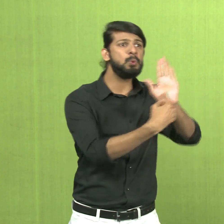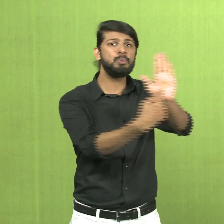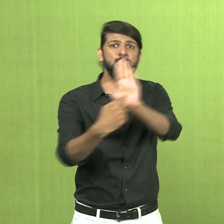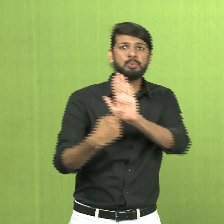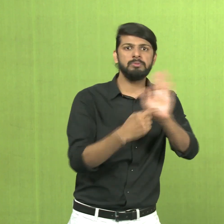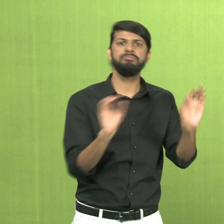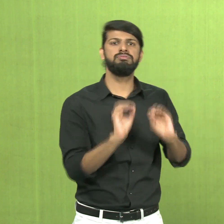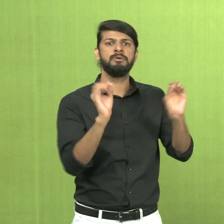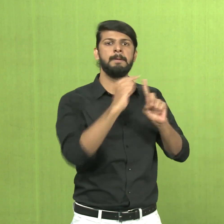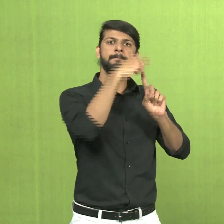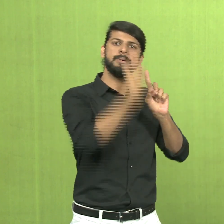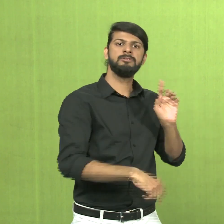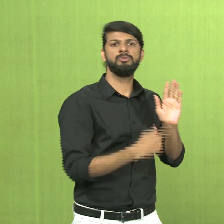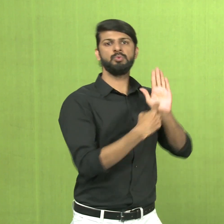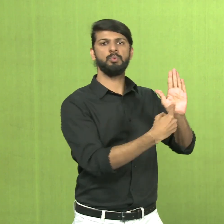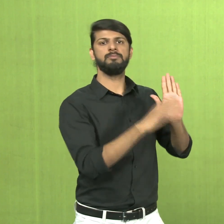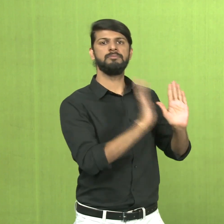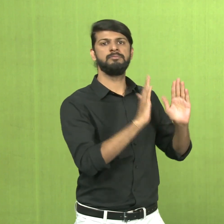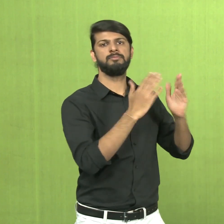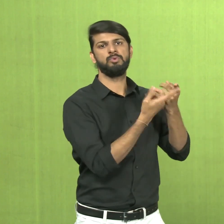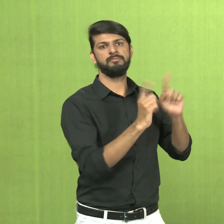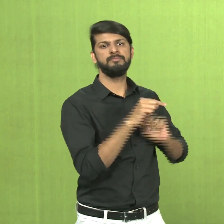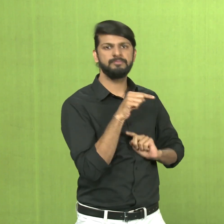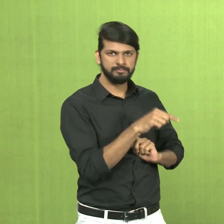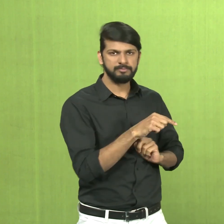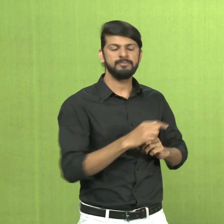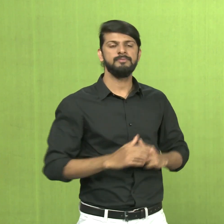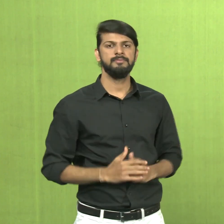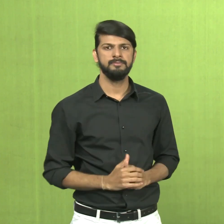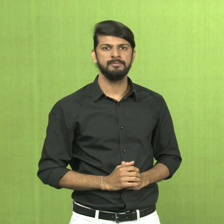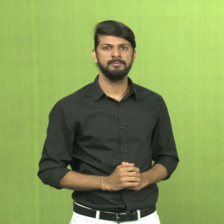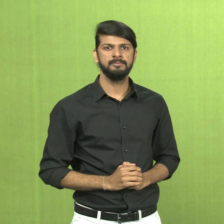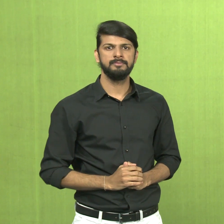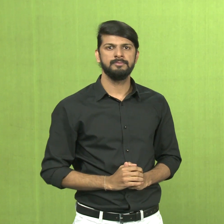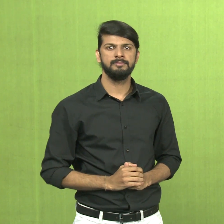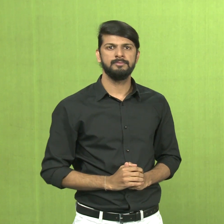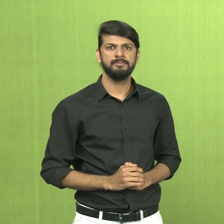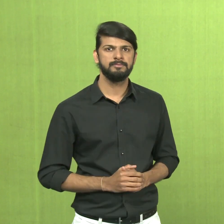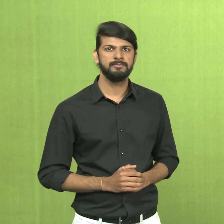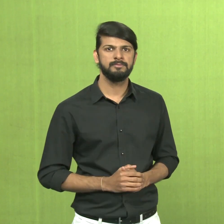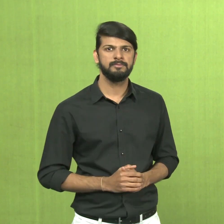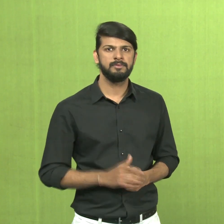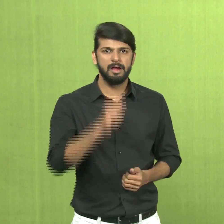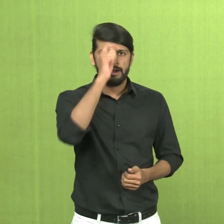has been put at home, not in an exhibition or a gallery.